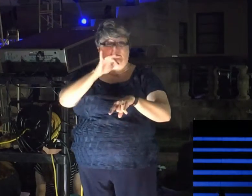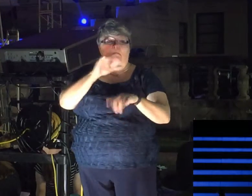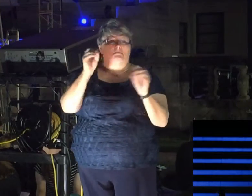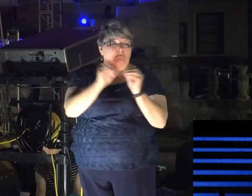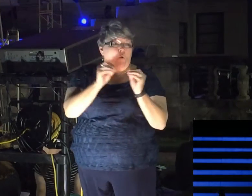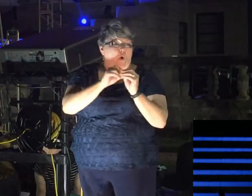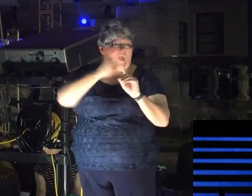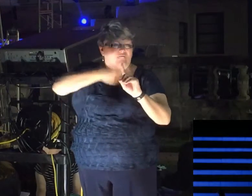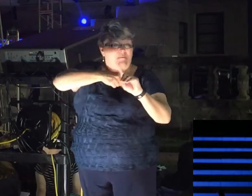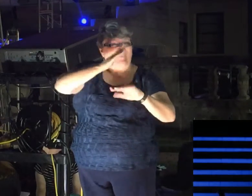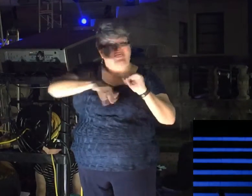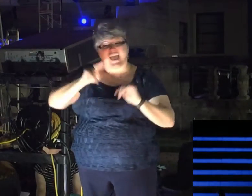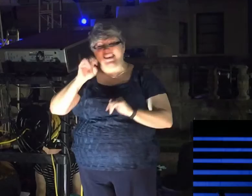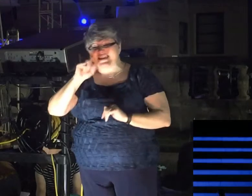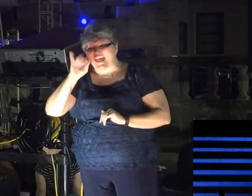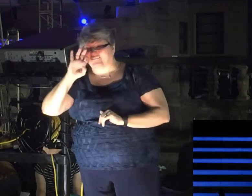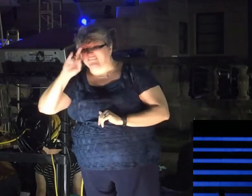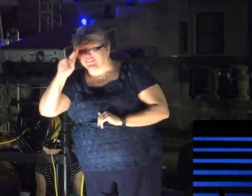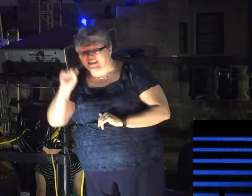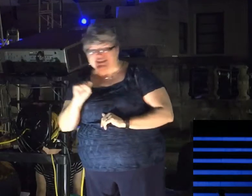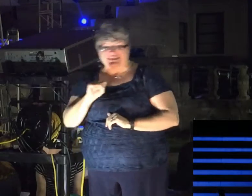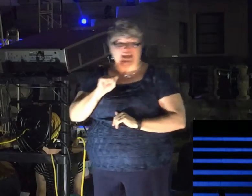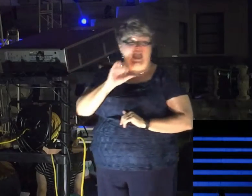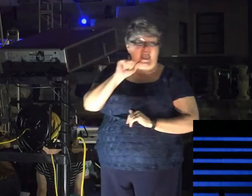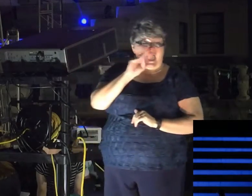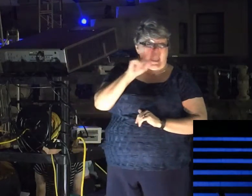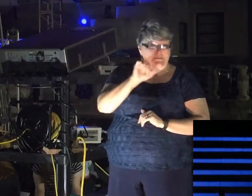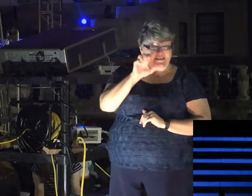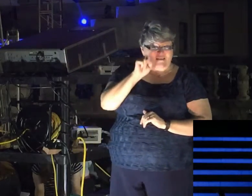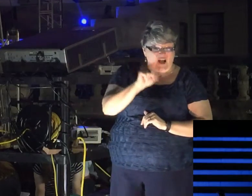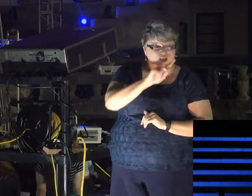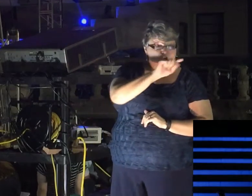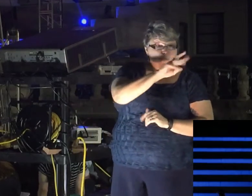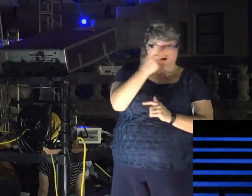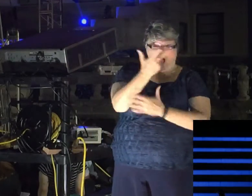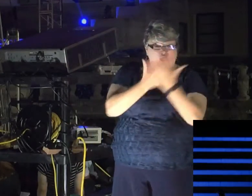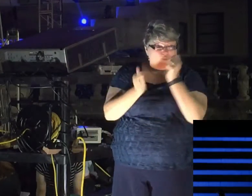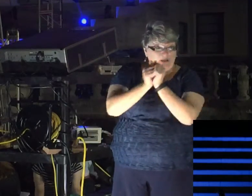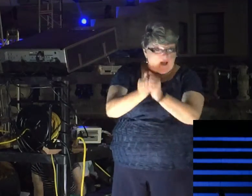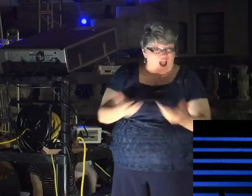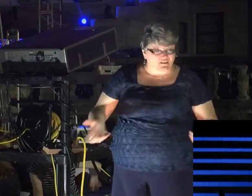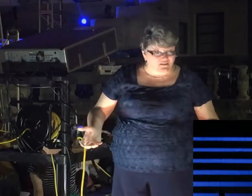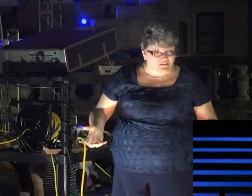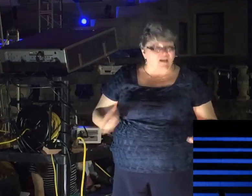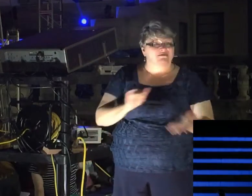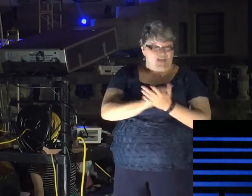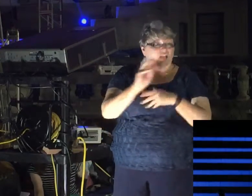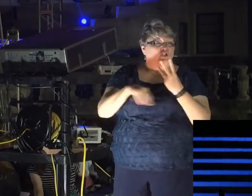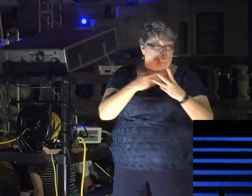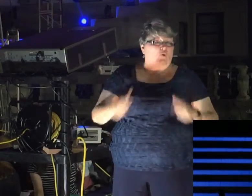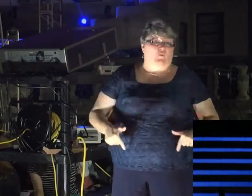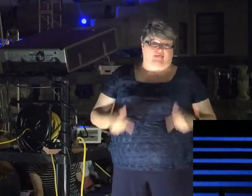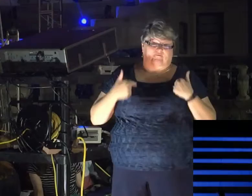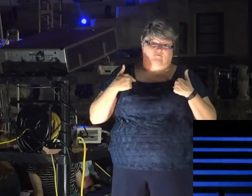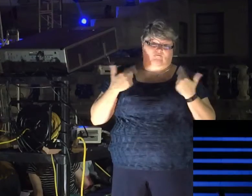more visitors each month than Netflix, Amazon, and Twitter combined. That's the world we live in.